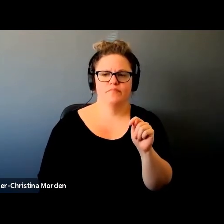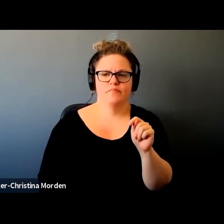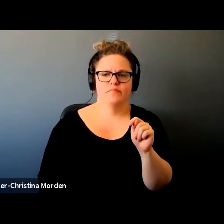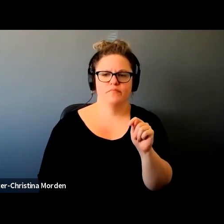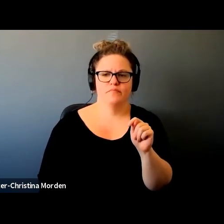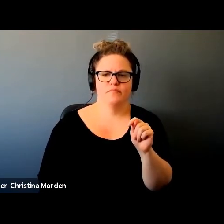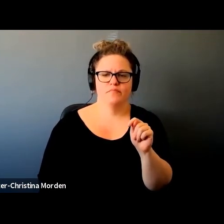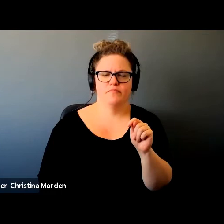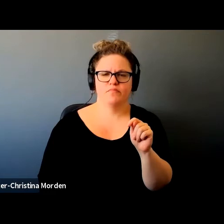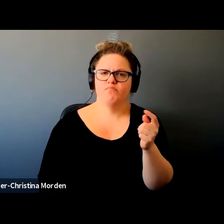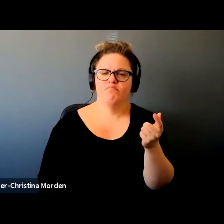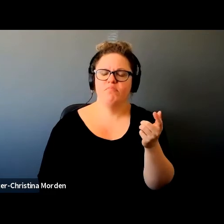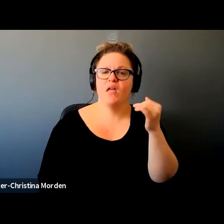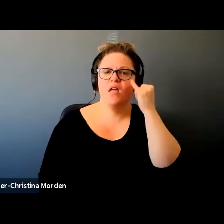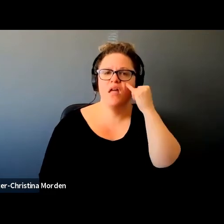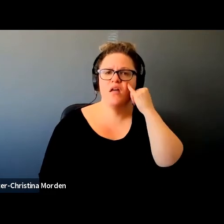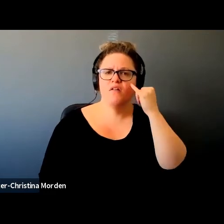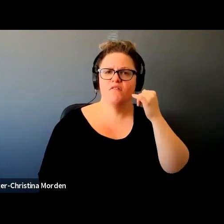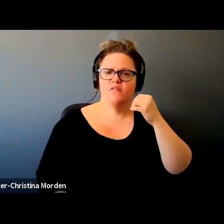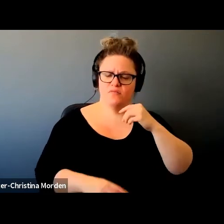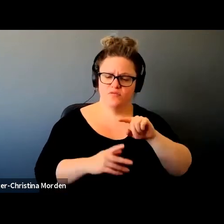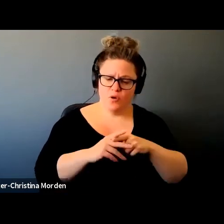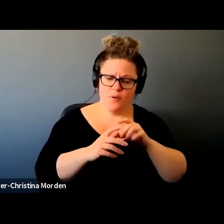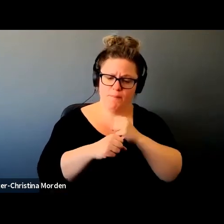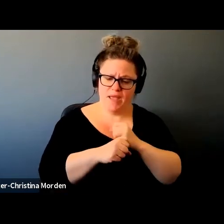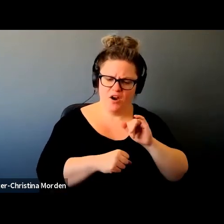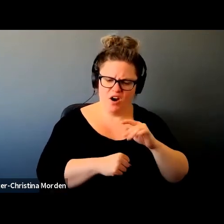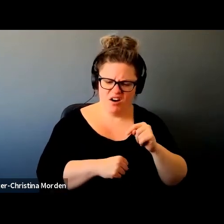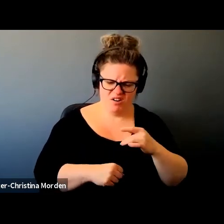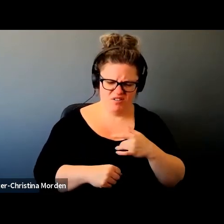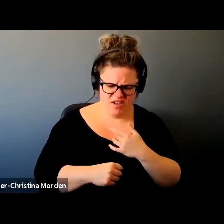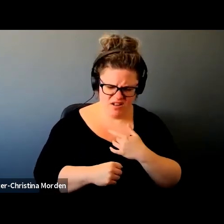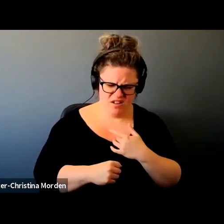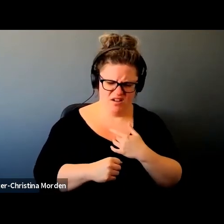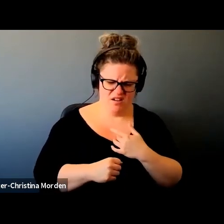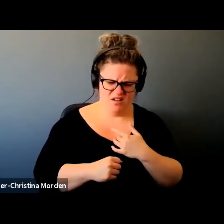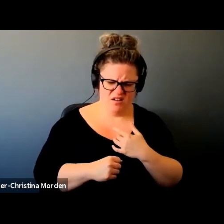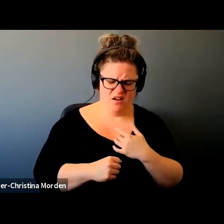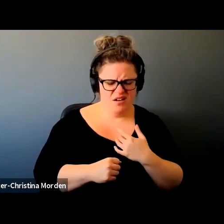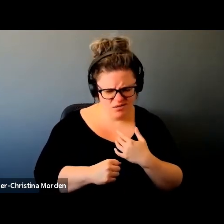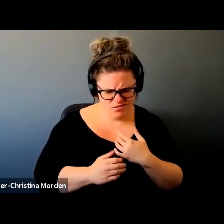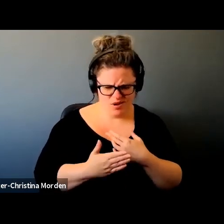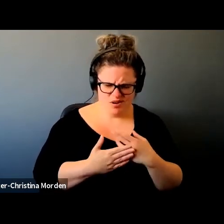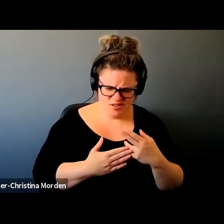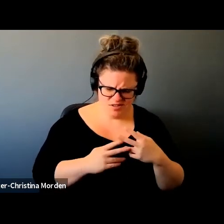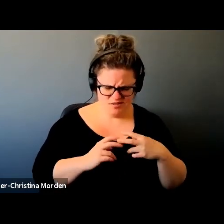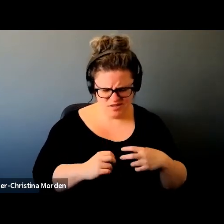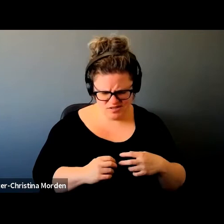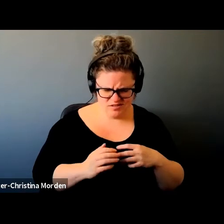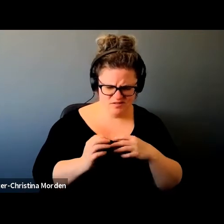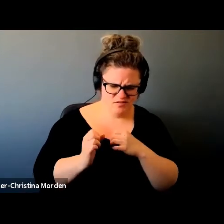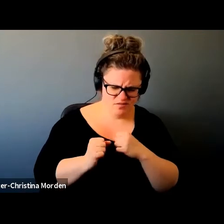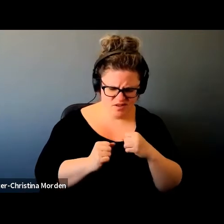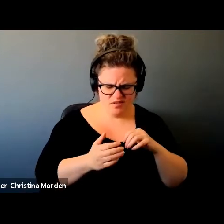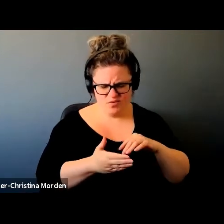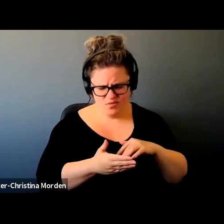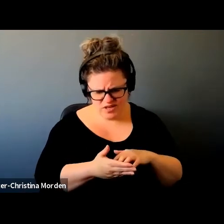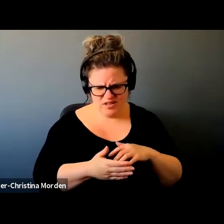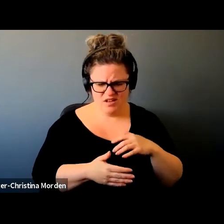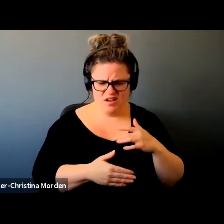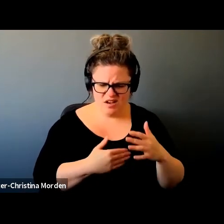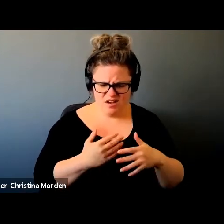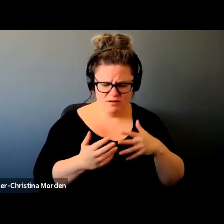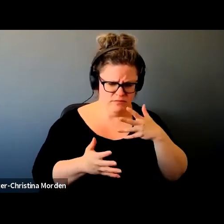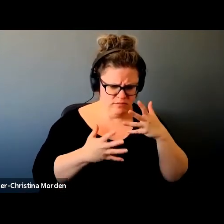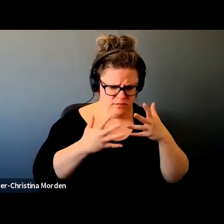or upset if this process of constantly honestly assessing what you have to offer, your strengths and weaknesses, and then going